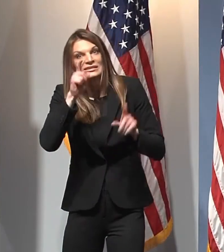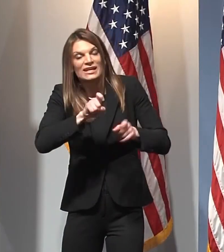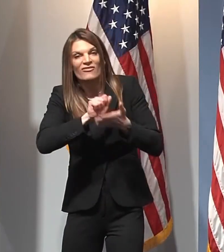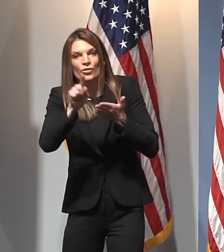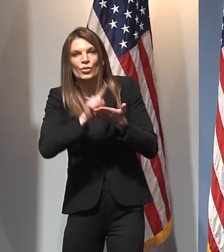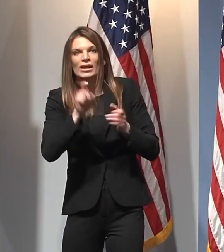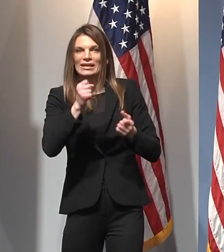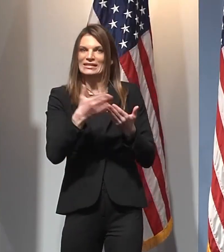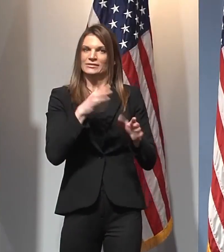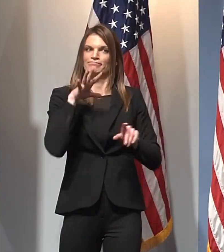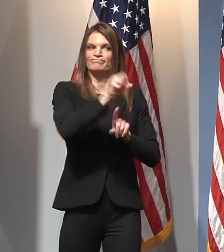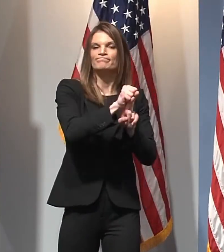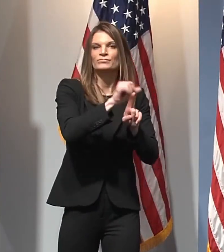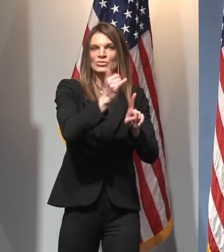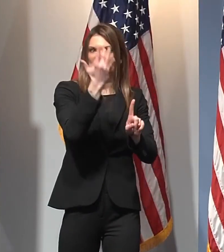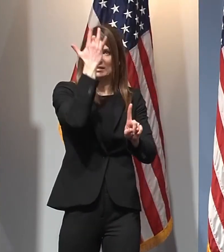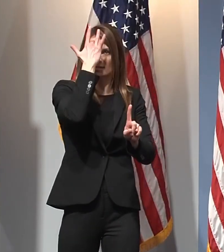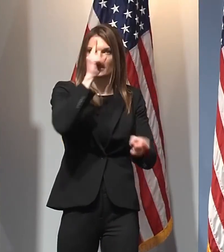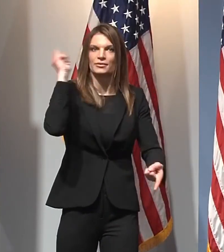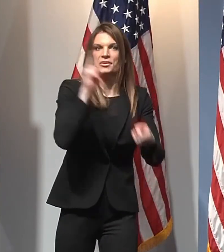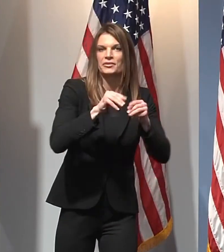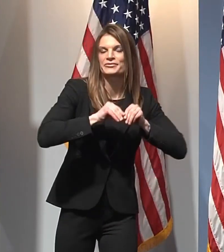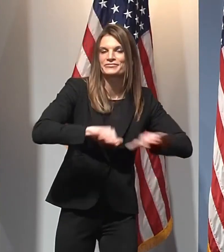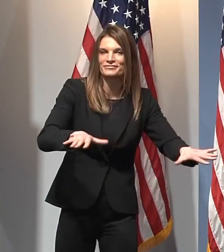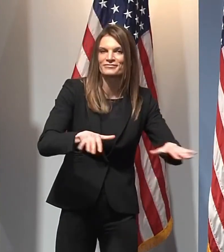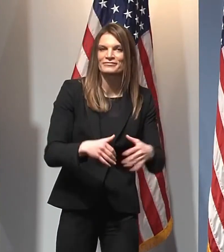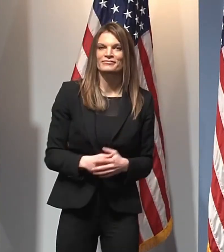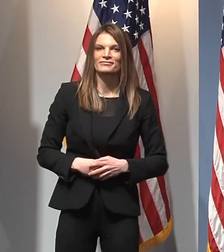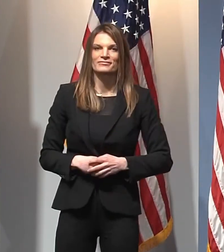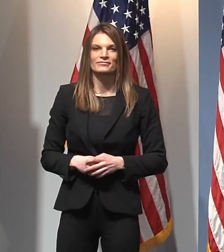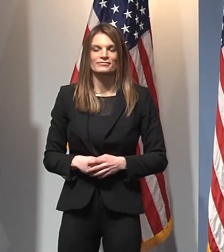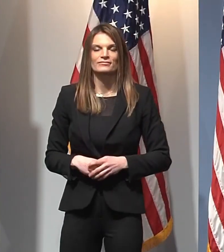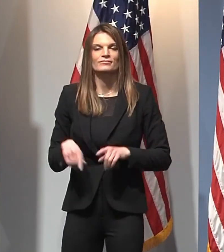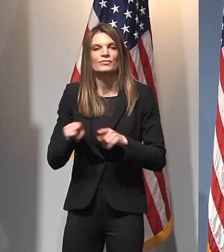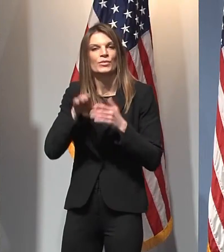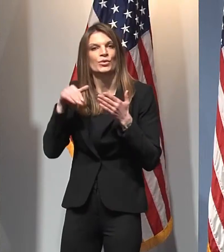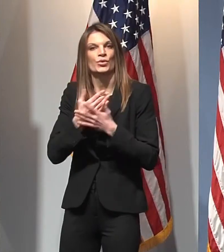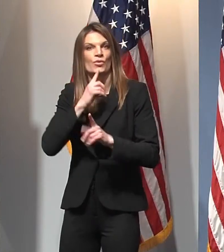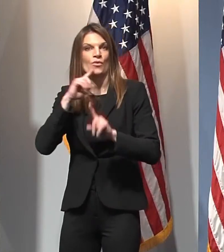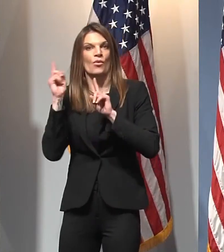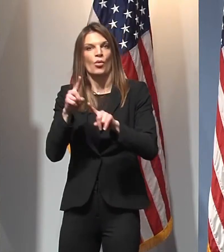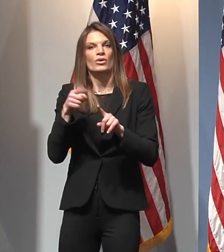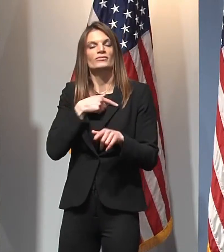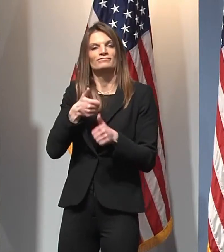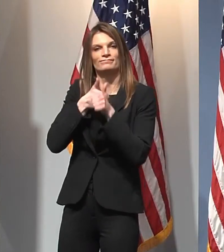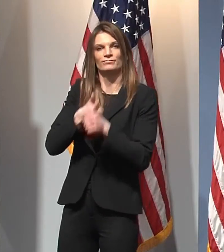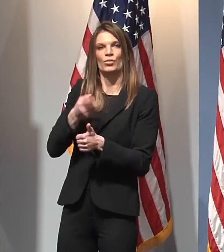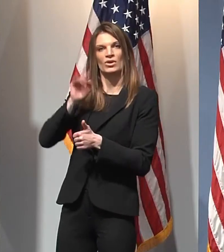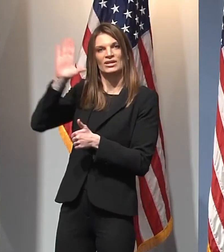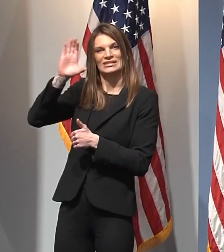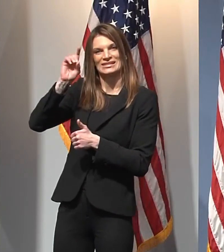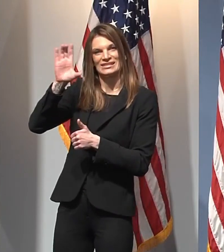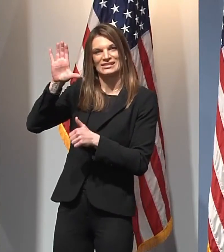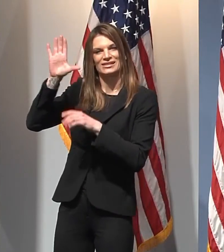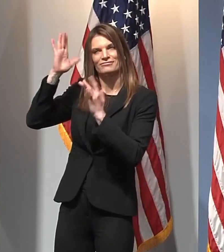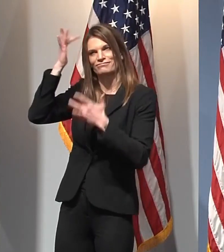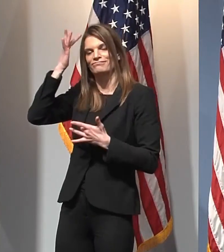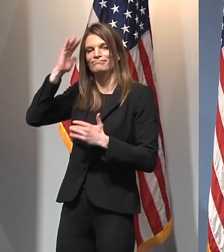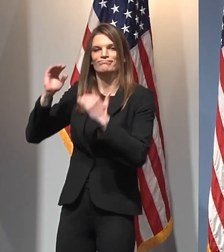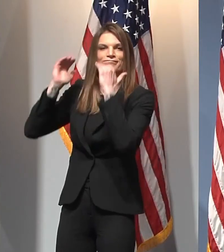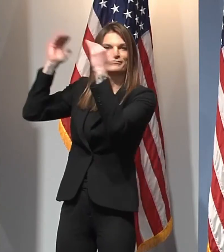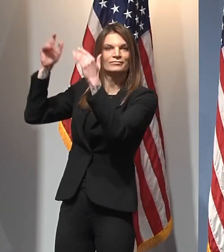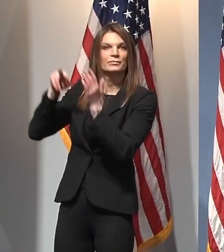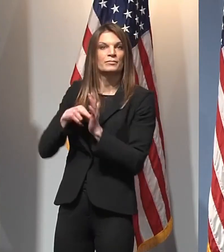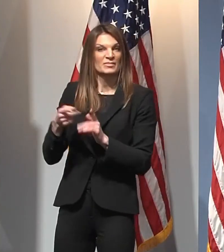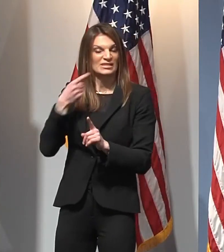prevent spread. The order is also updated to align with recent CDC guidance, allowing mask removal at